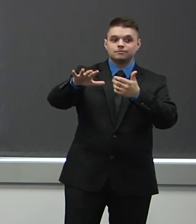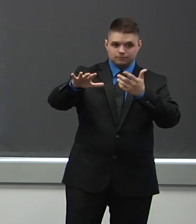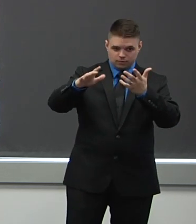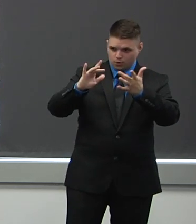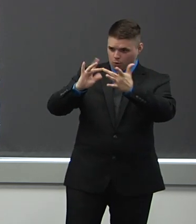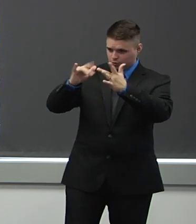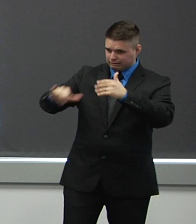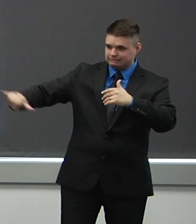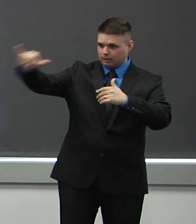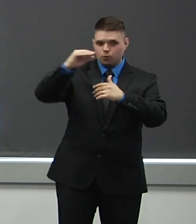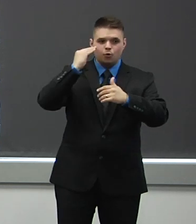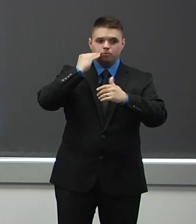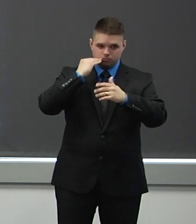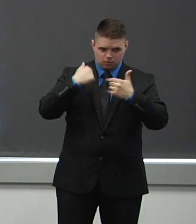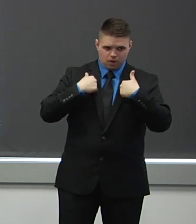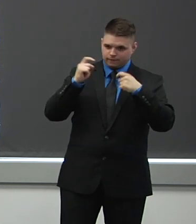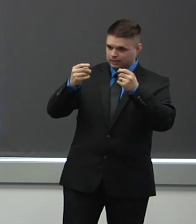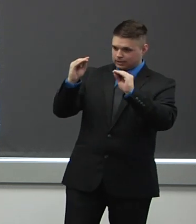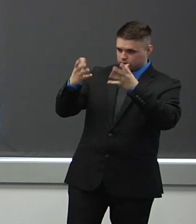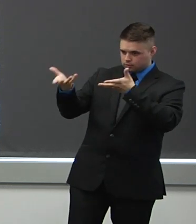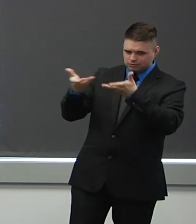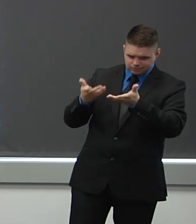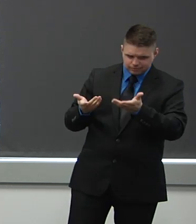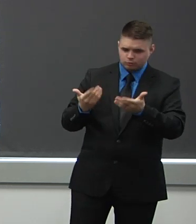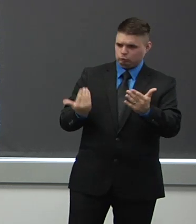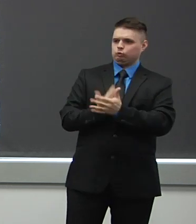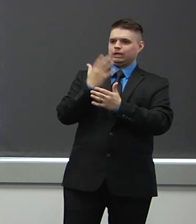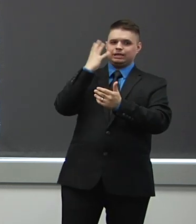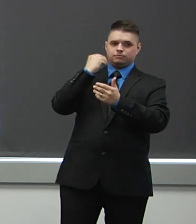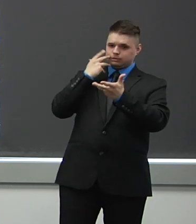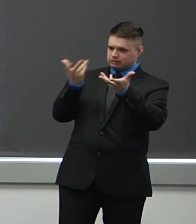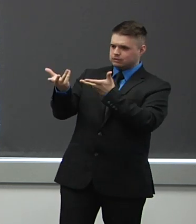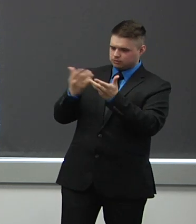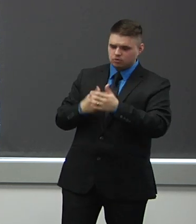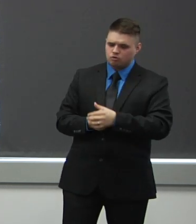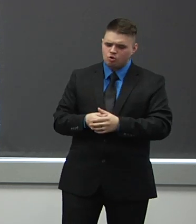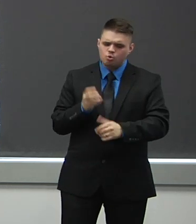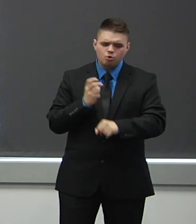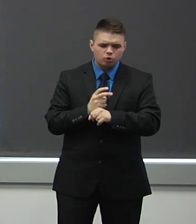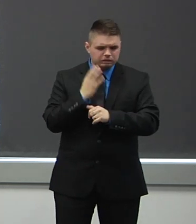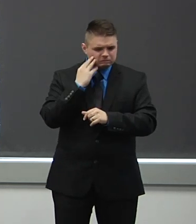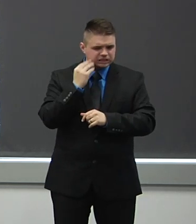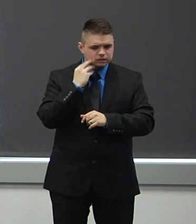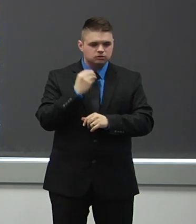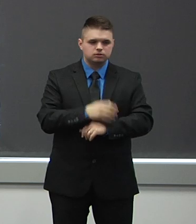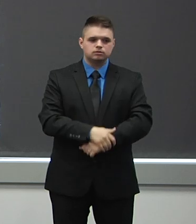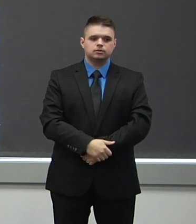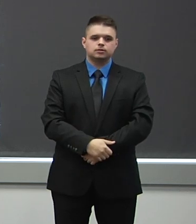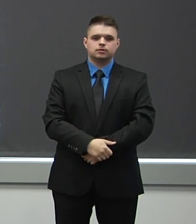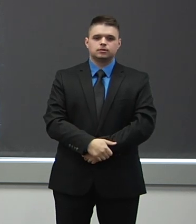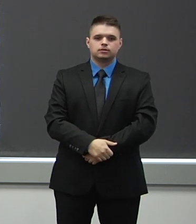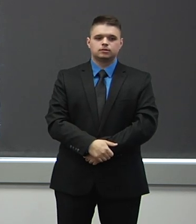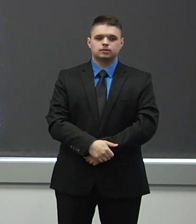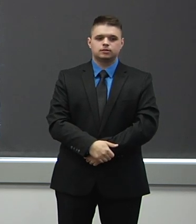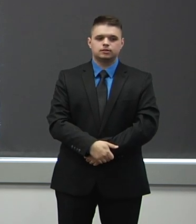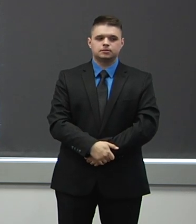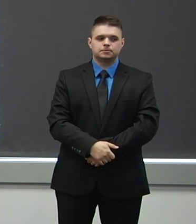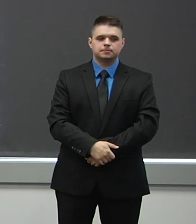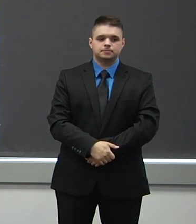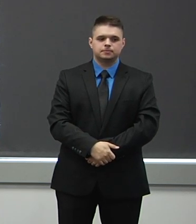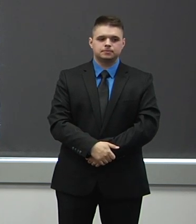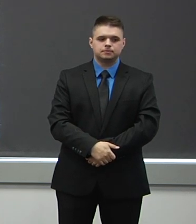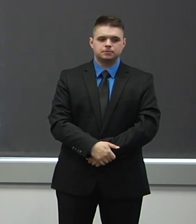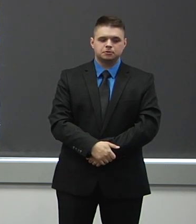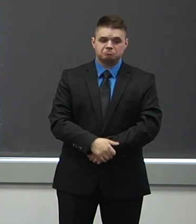day in and day out. They're working really hard, is what I would say. We have guidance out. There is standards around it.